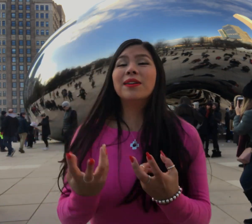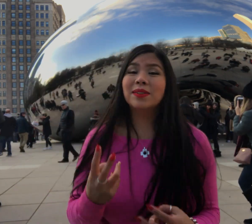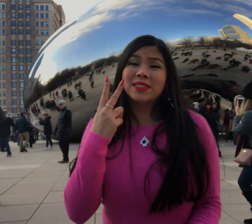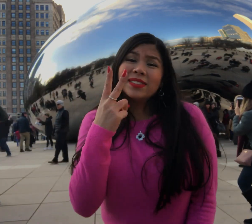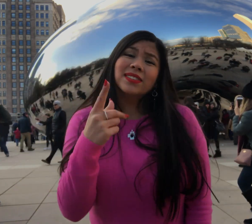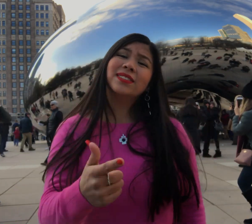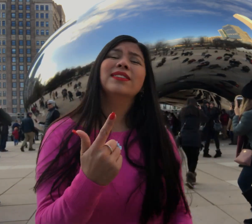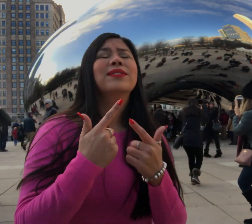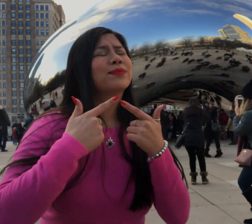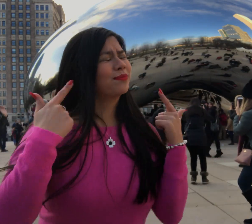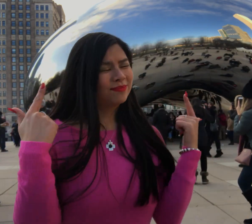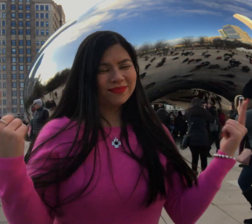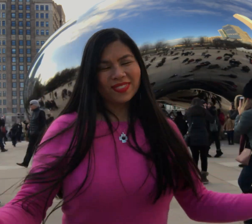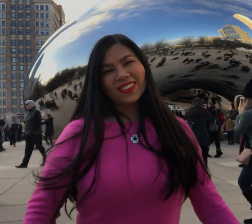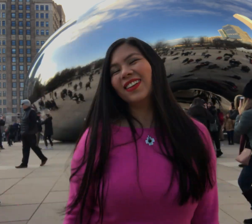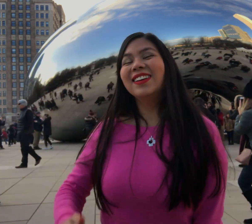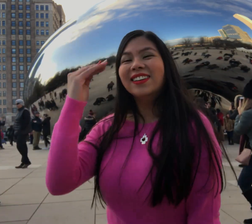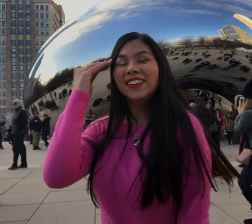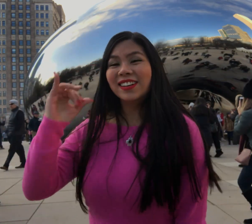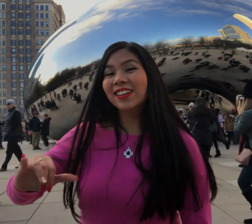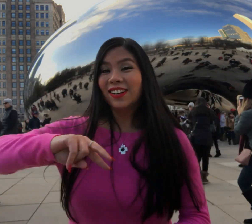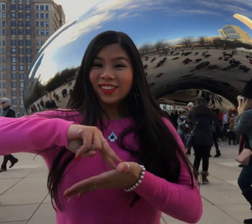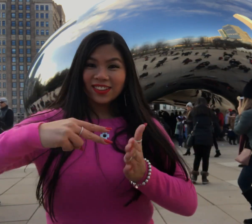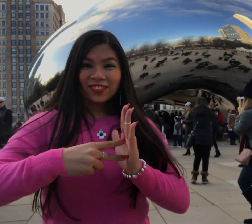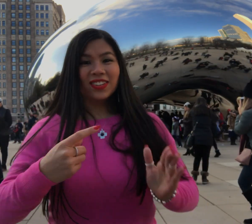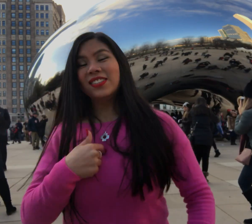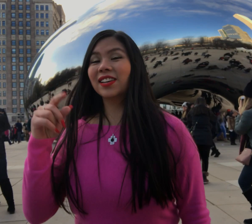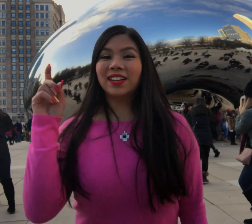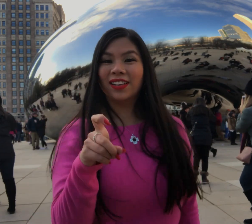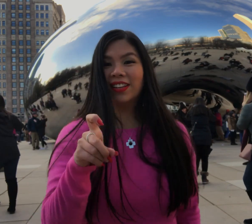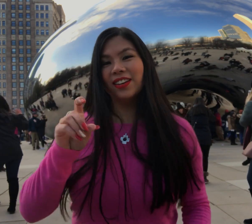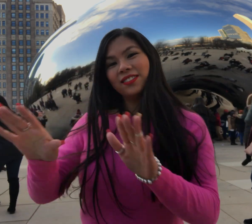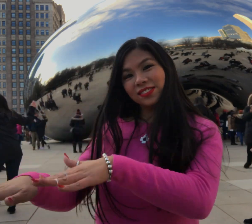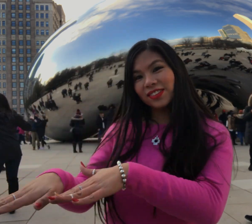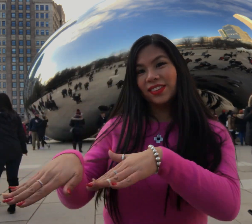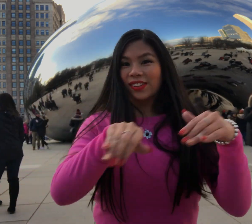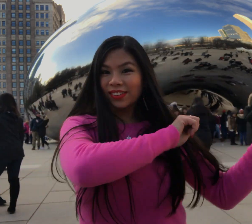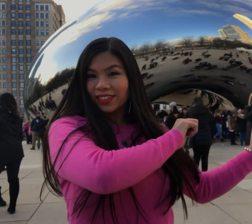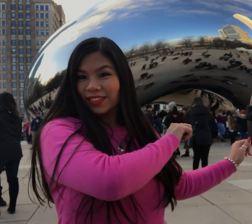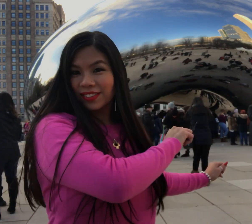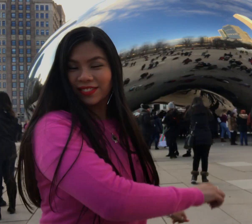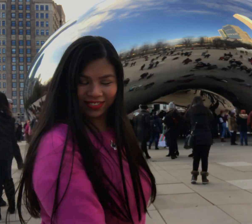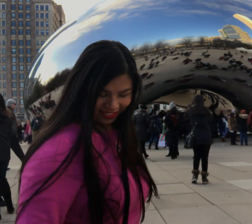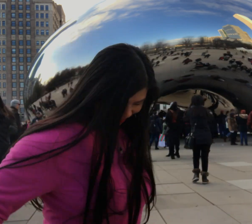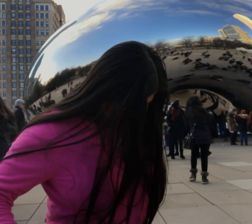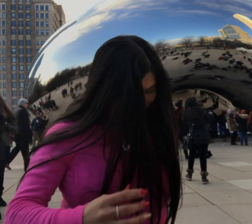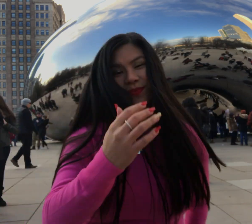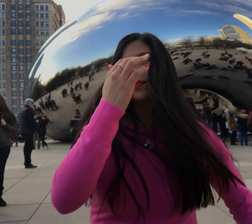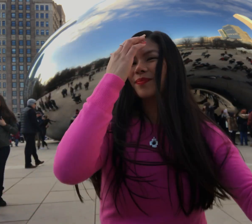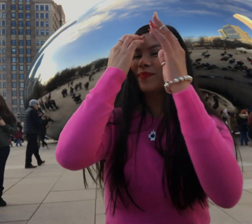want to see you smile No, that means I'll have to leave No,